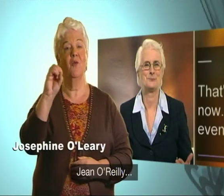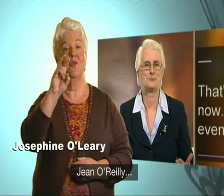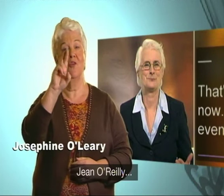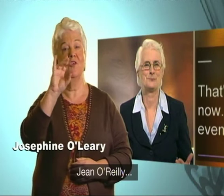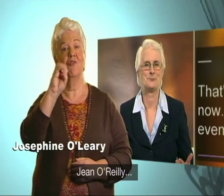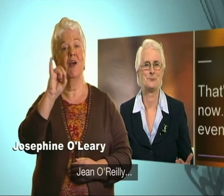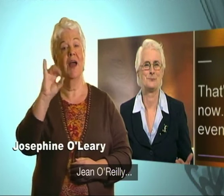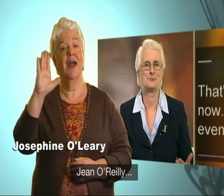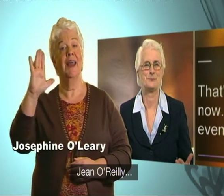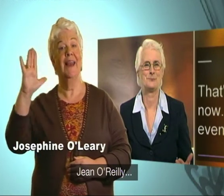Jean O'Reilly